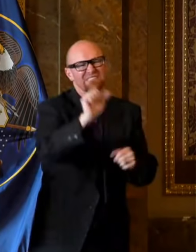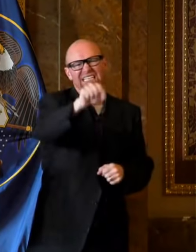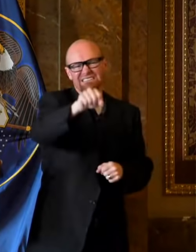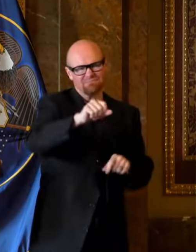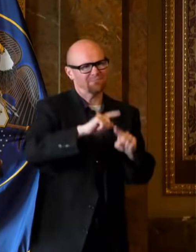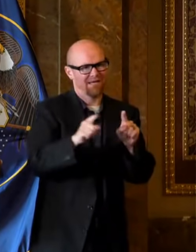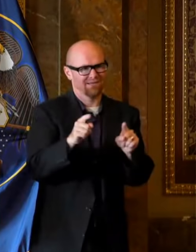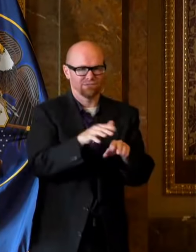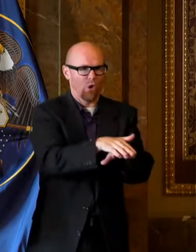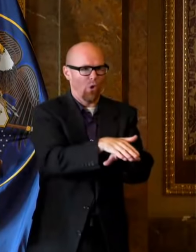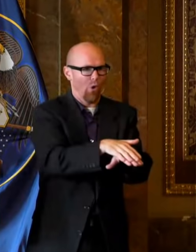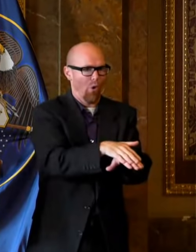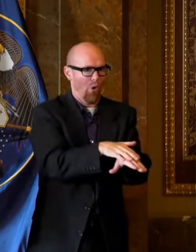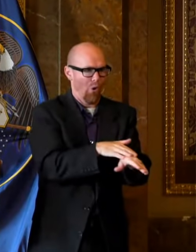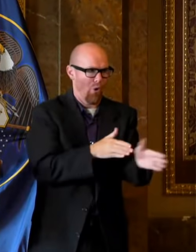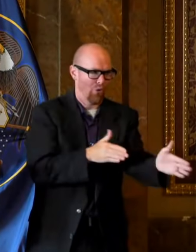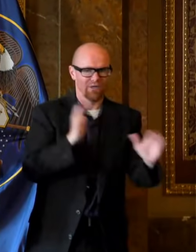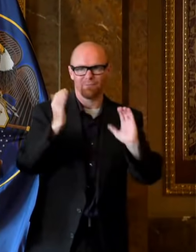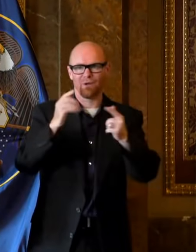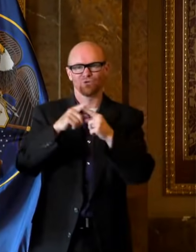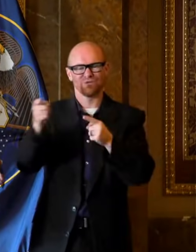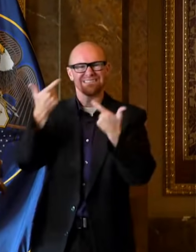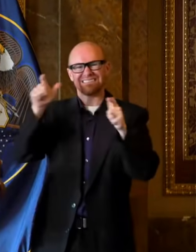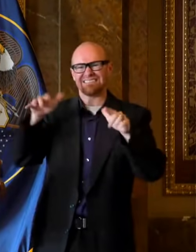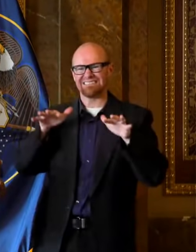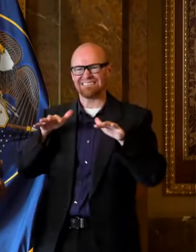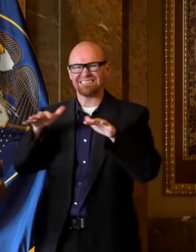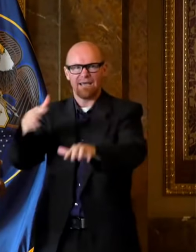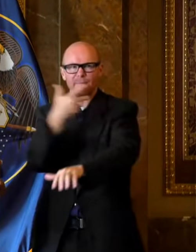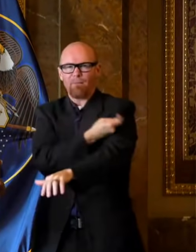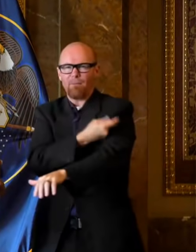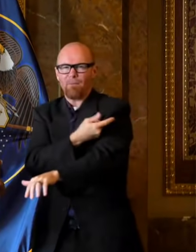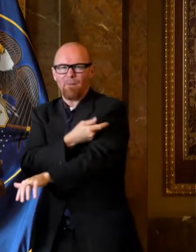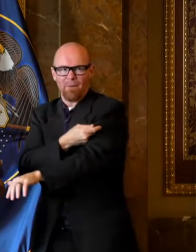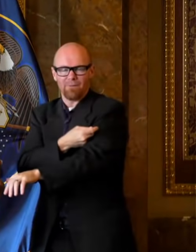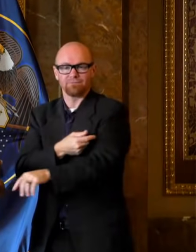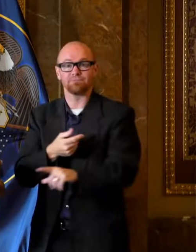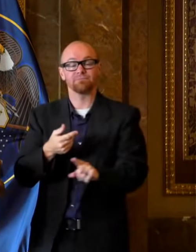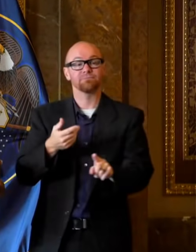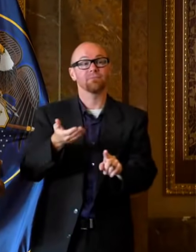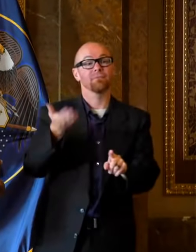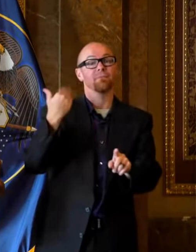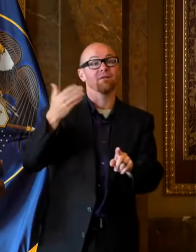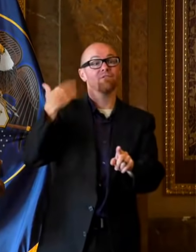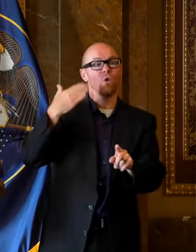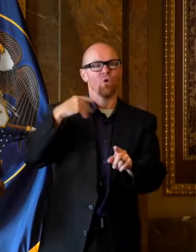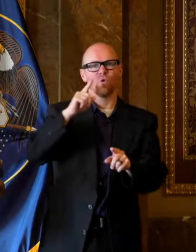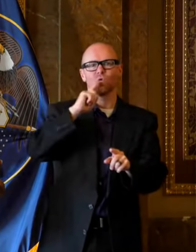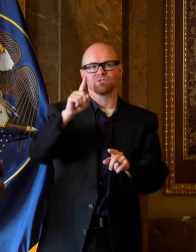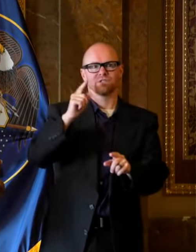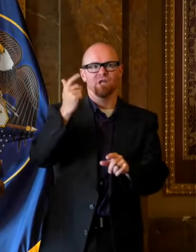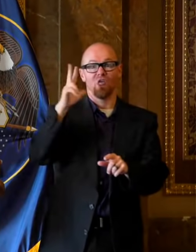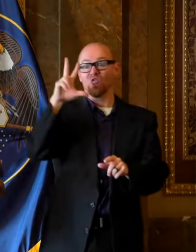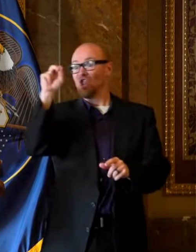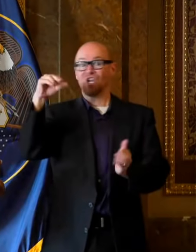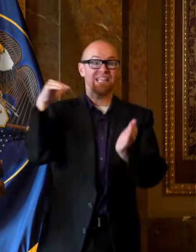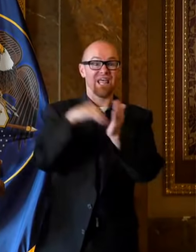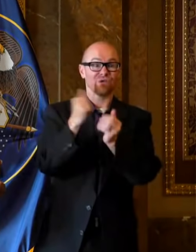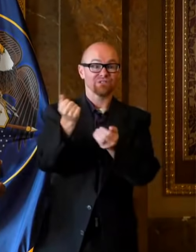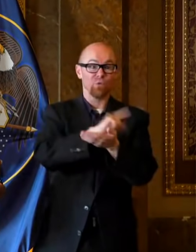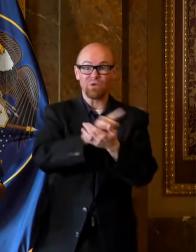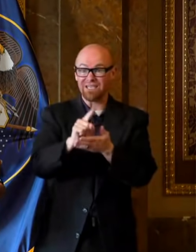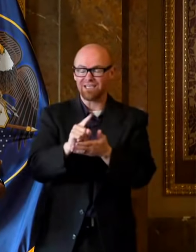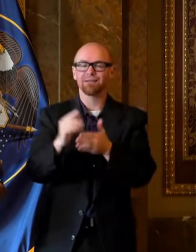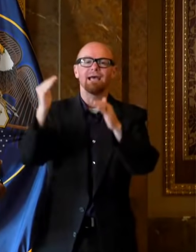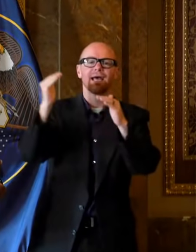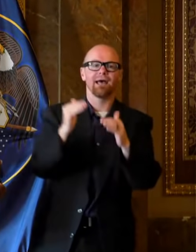mind. Again, when you have 30,000 people a week now getting vaccinated, when we've gotten down to about 19,000 or